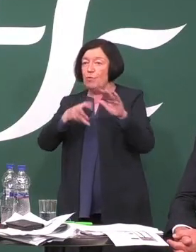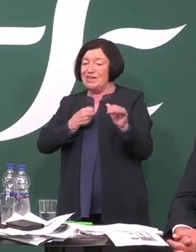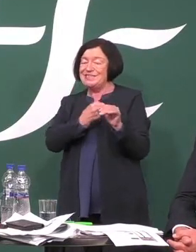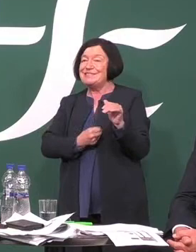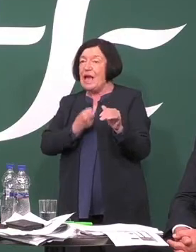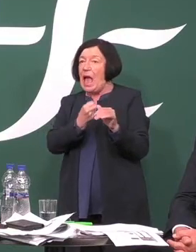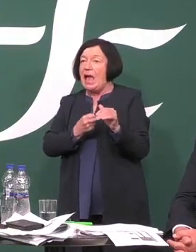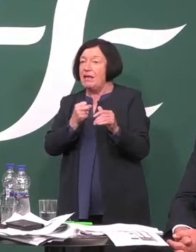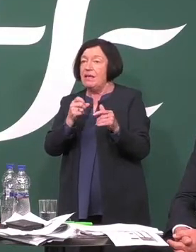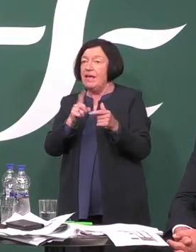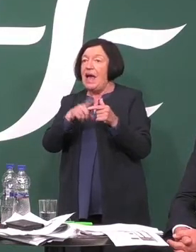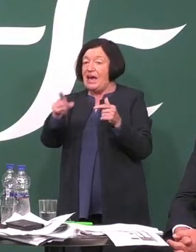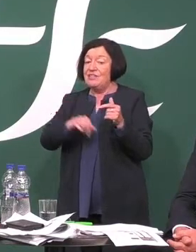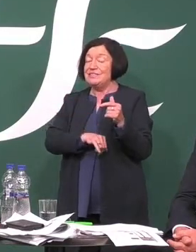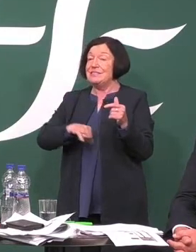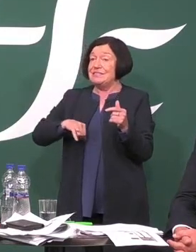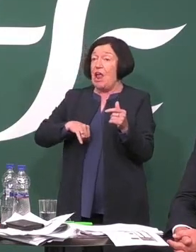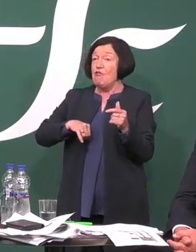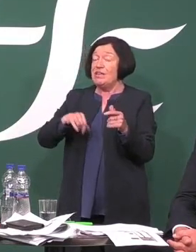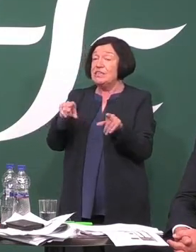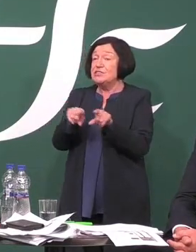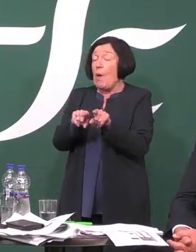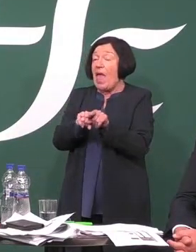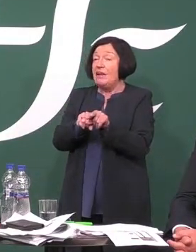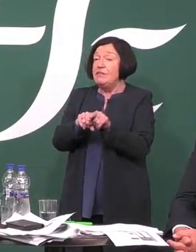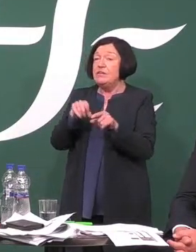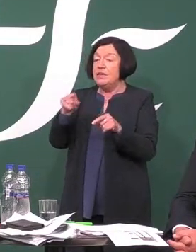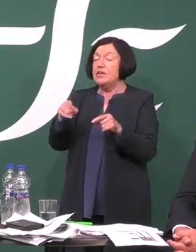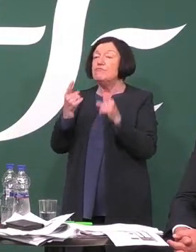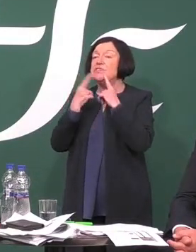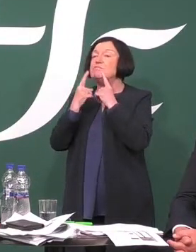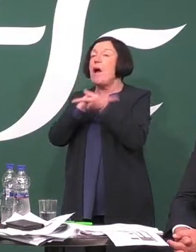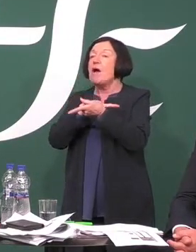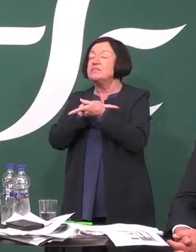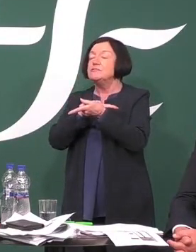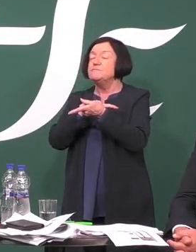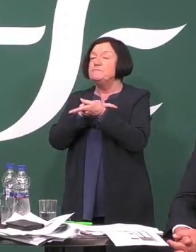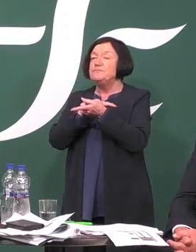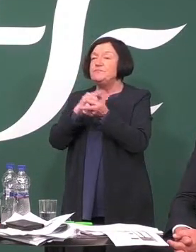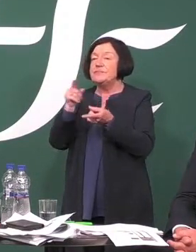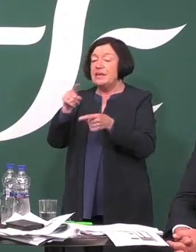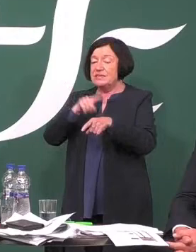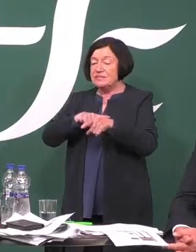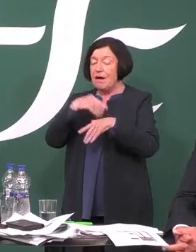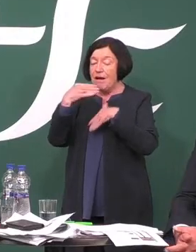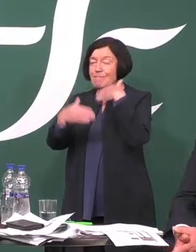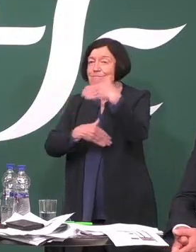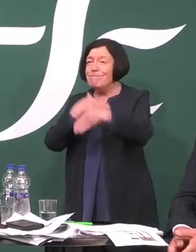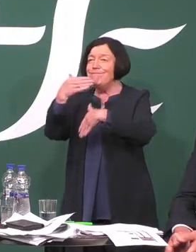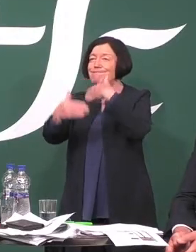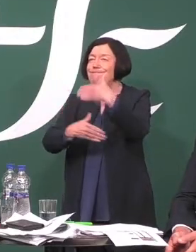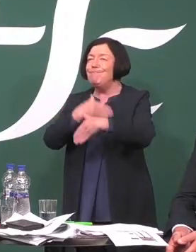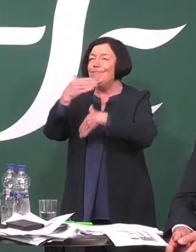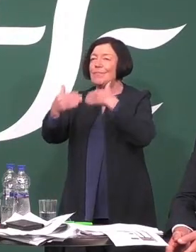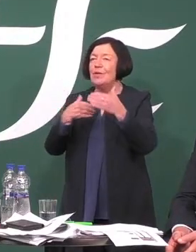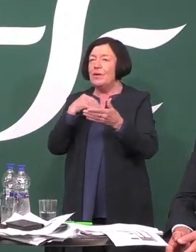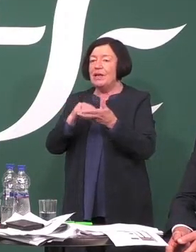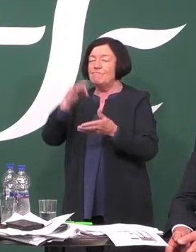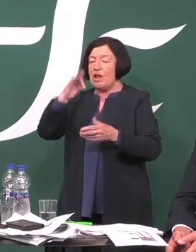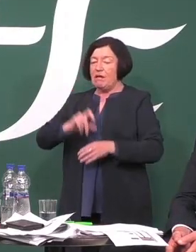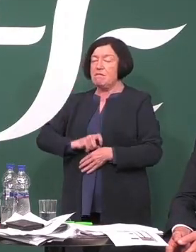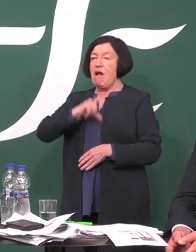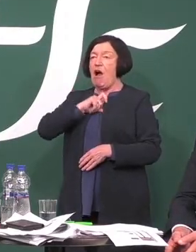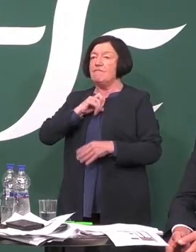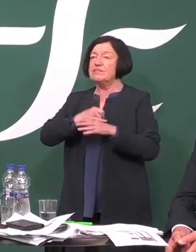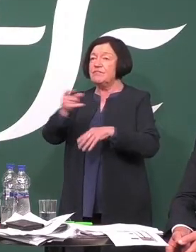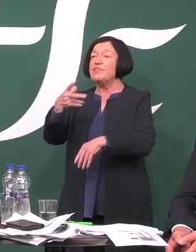and to look at caesarean sections as well, in response to the... and as time goes on, and we have greater confidence in